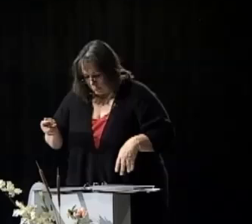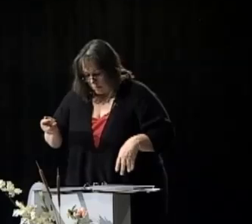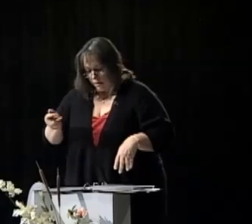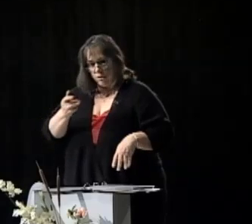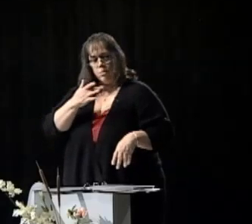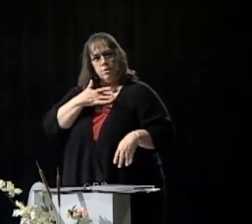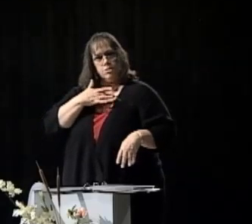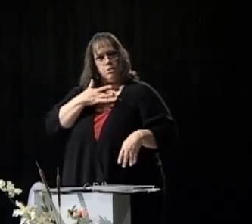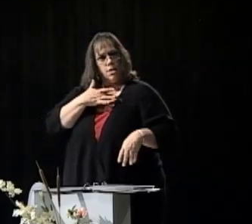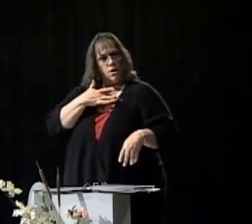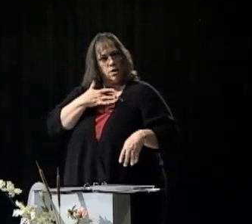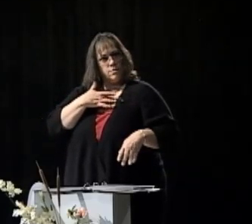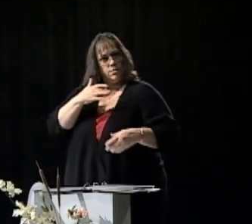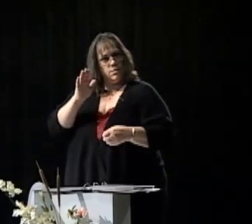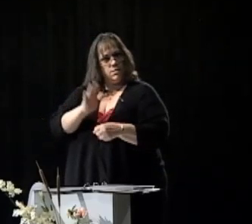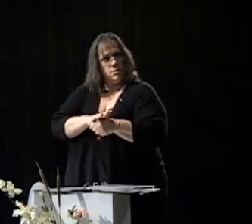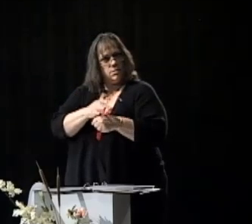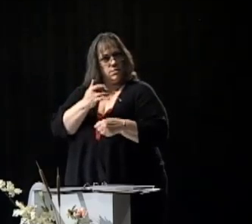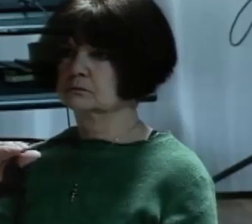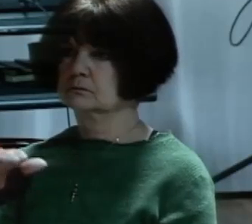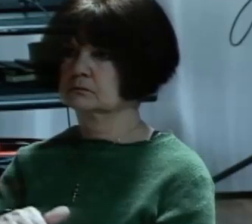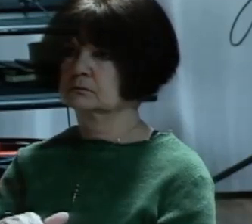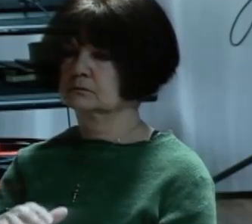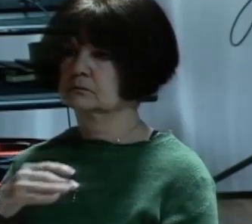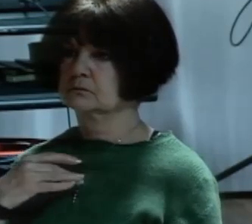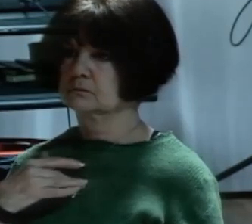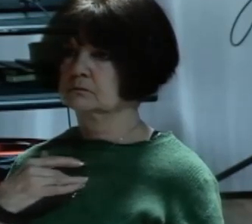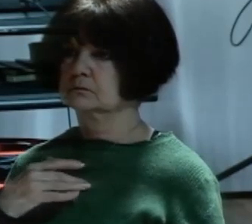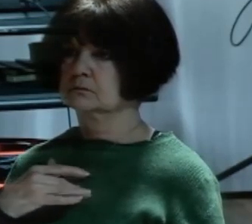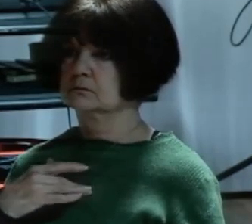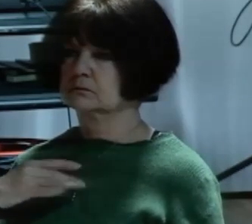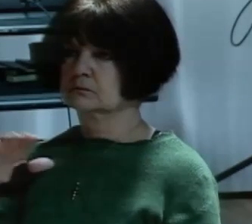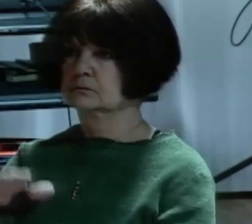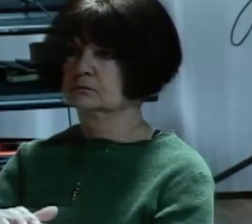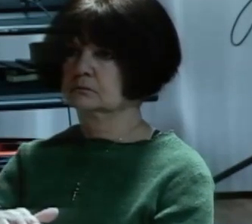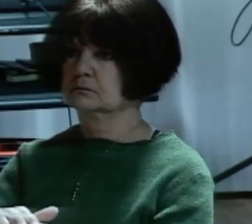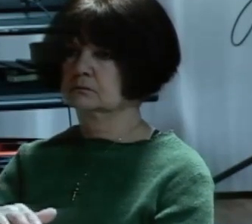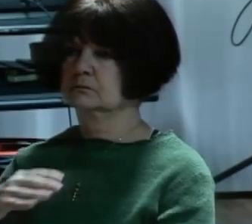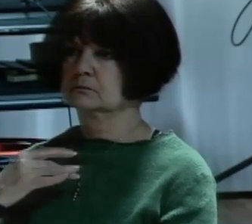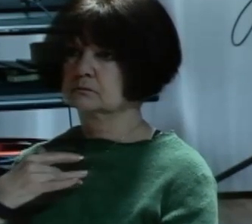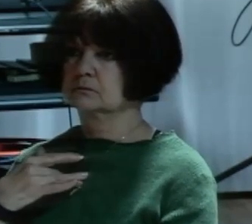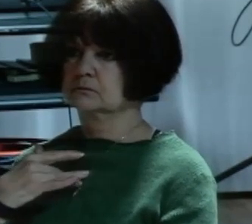And this one is your heart. So, you know, it's a heart attack.